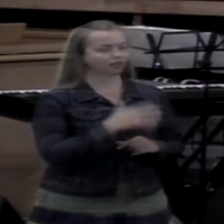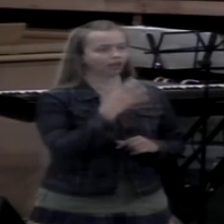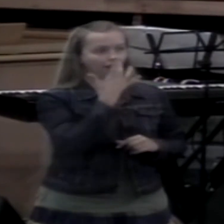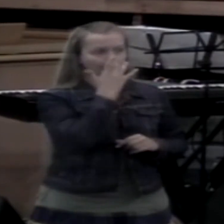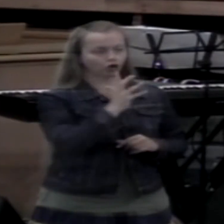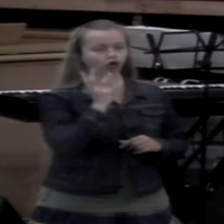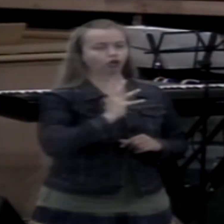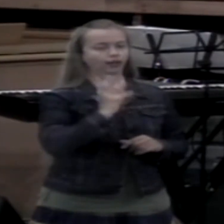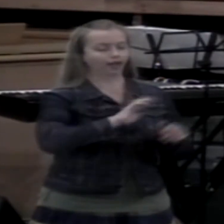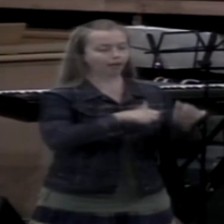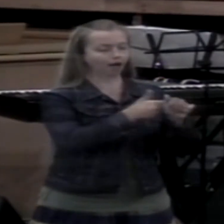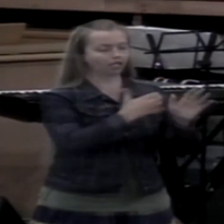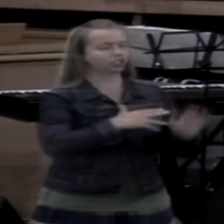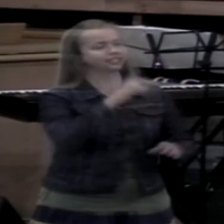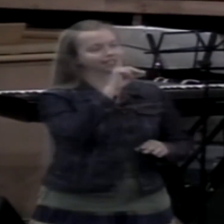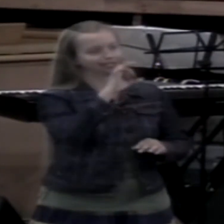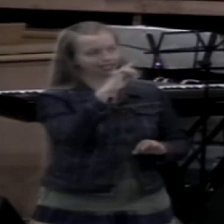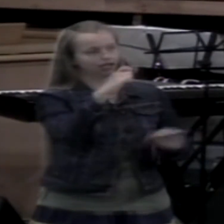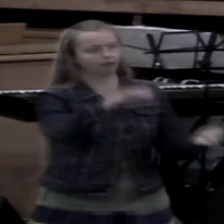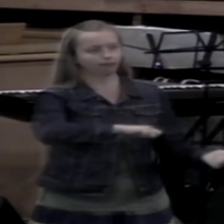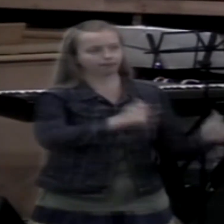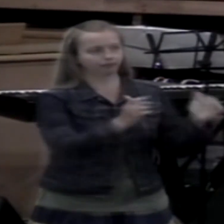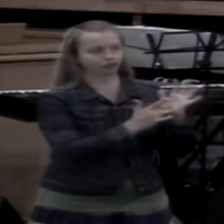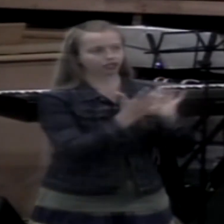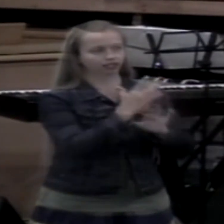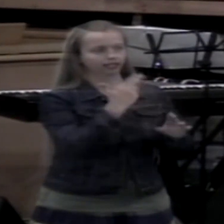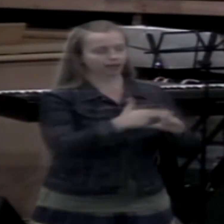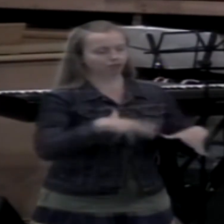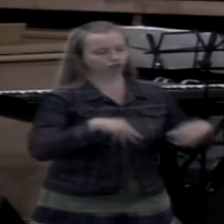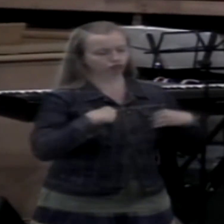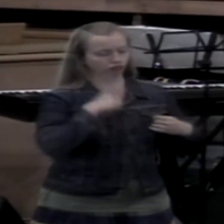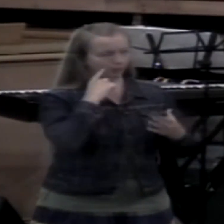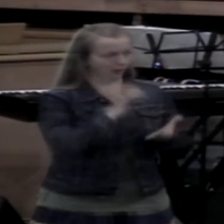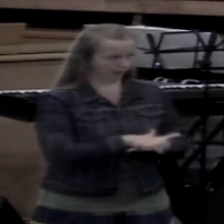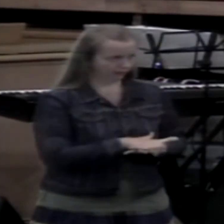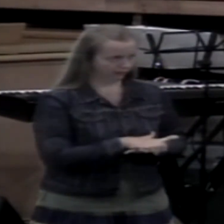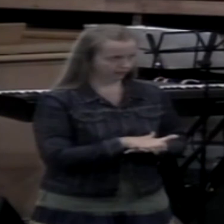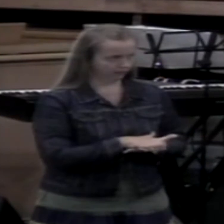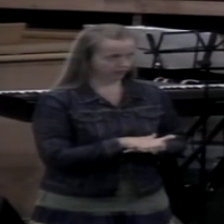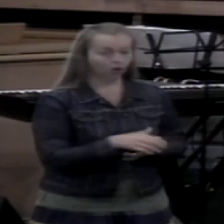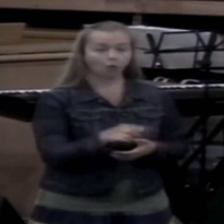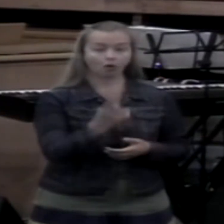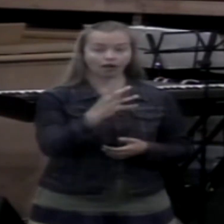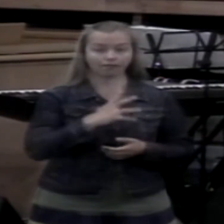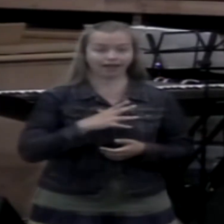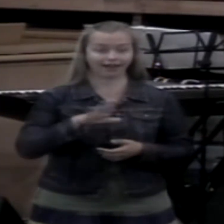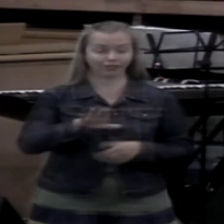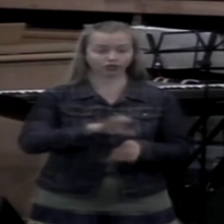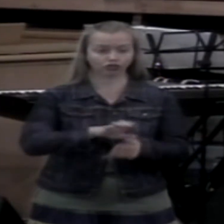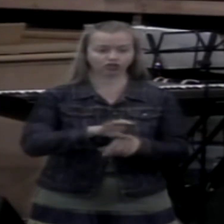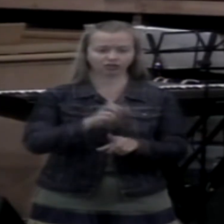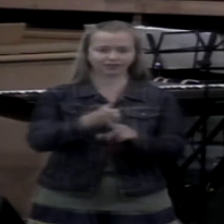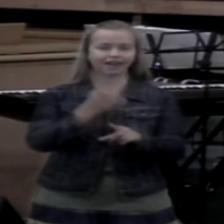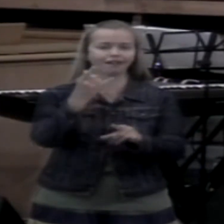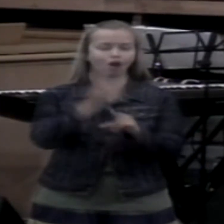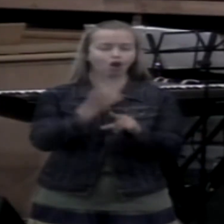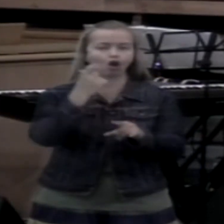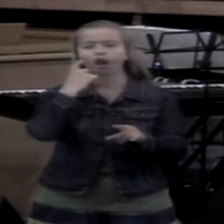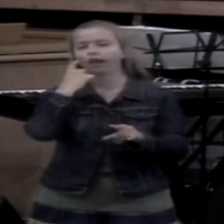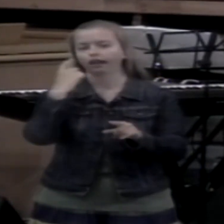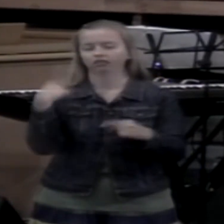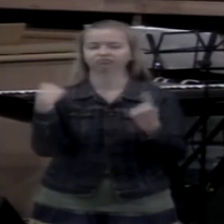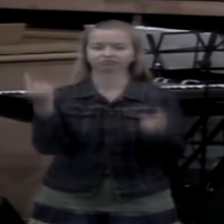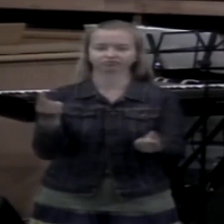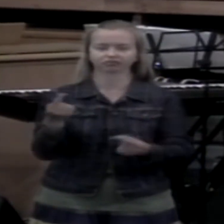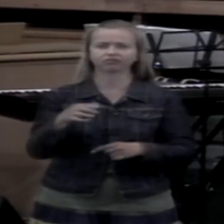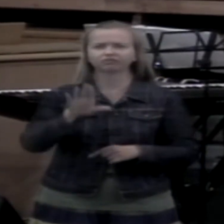did indeed baptize in Jesus' name. He believed that. One man from his church who was an alcoholic, had been an